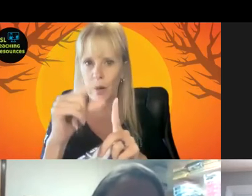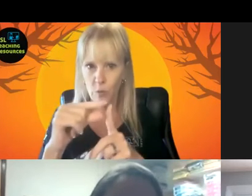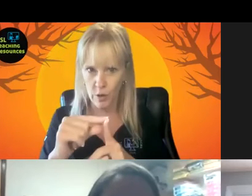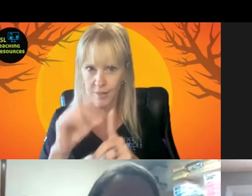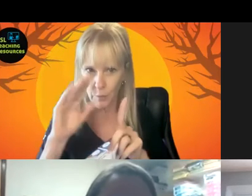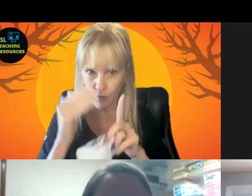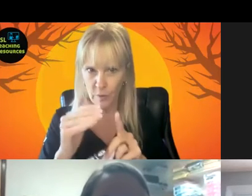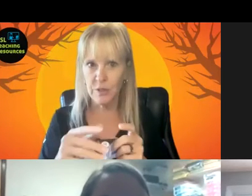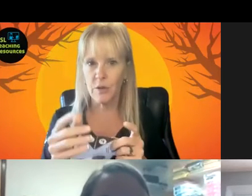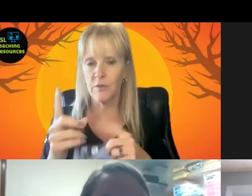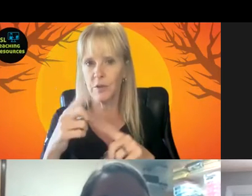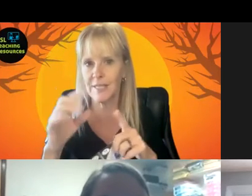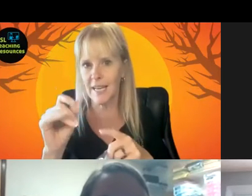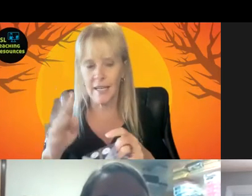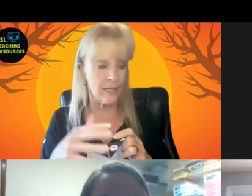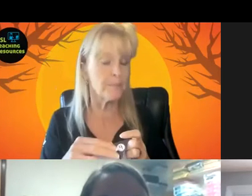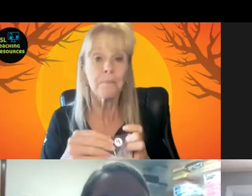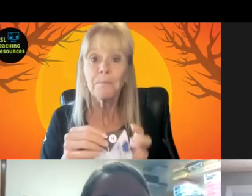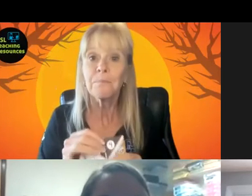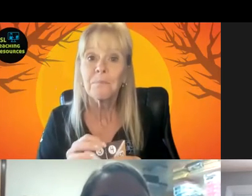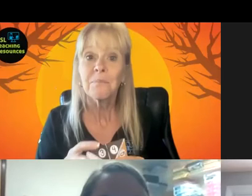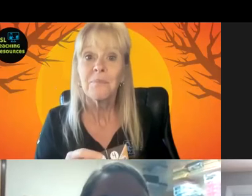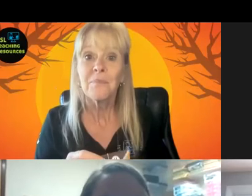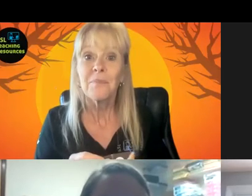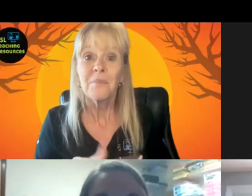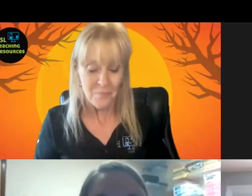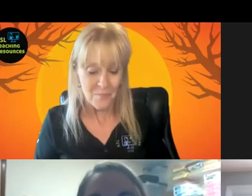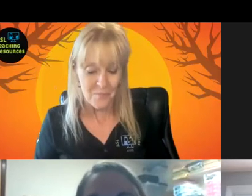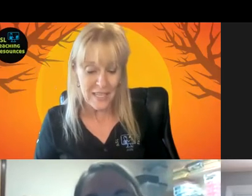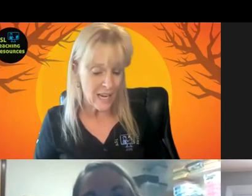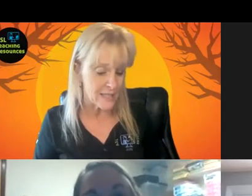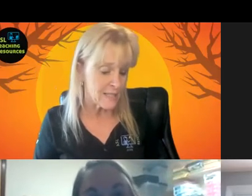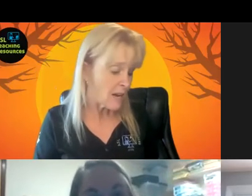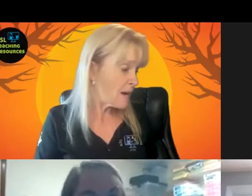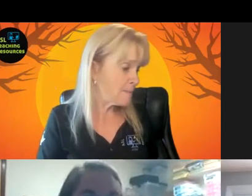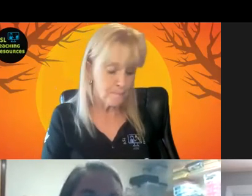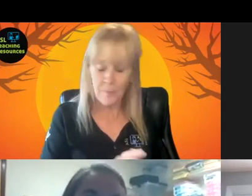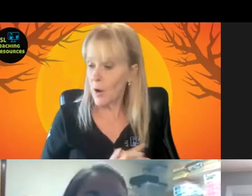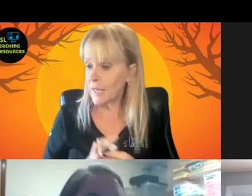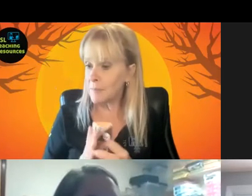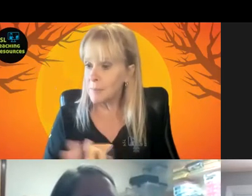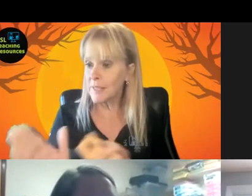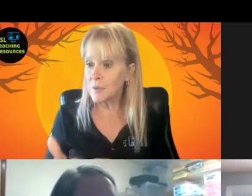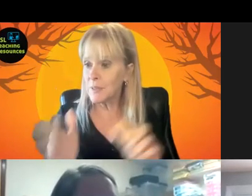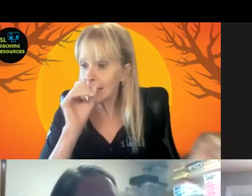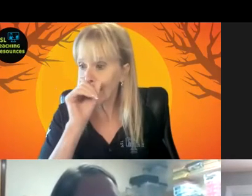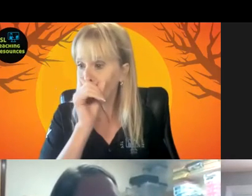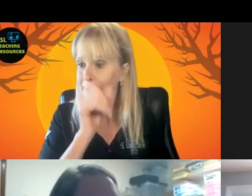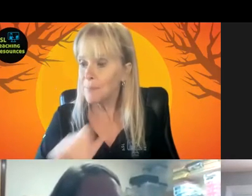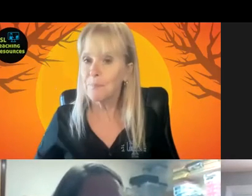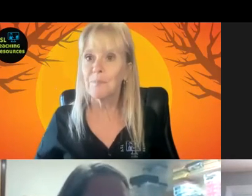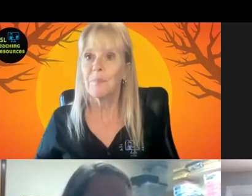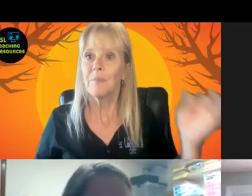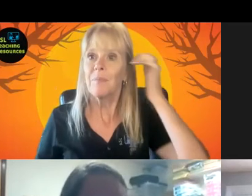the 12 words that we focus on for the Okay. study club. Cool. I like that. Yes. All right, let me put this one